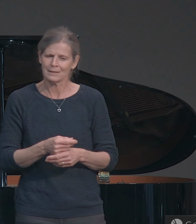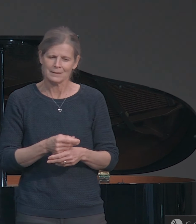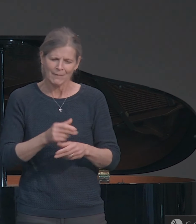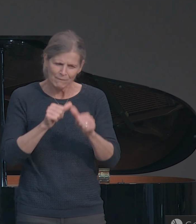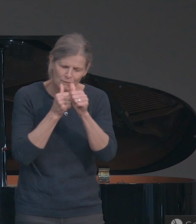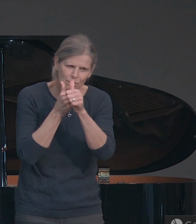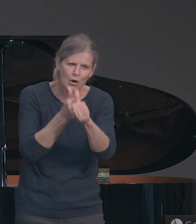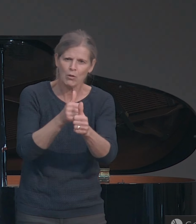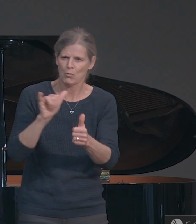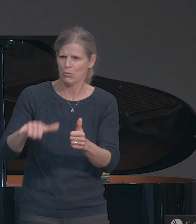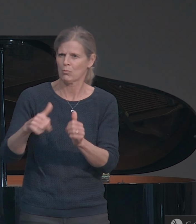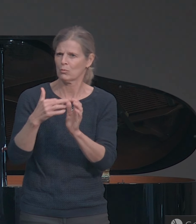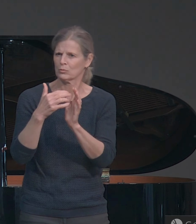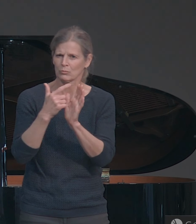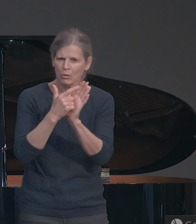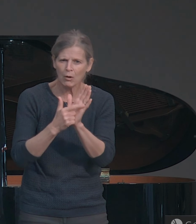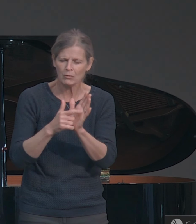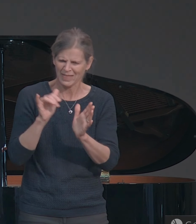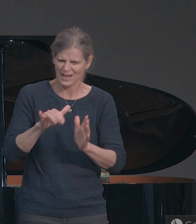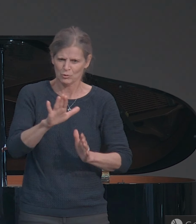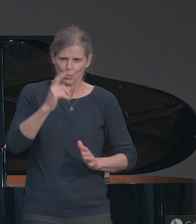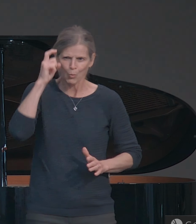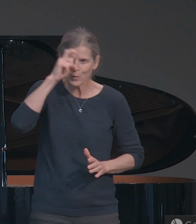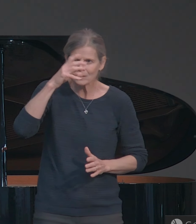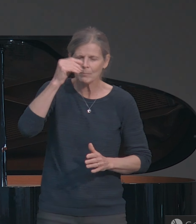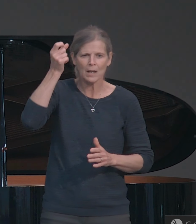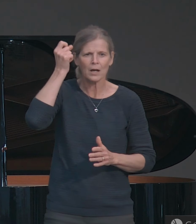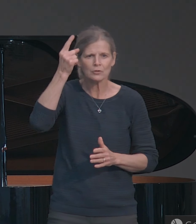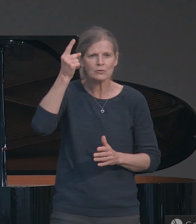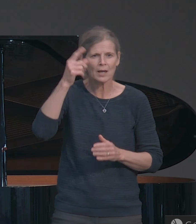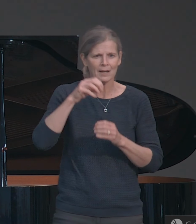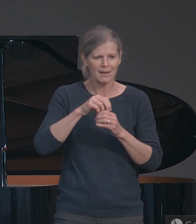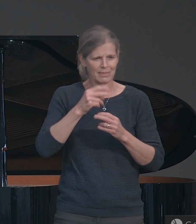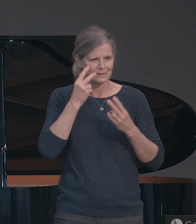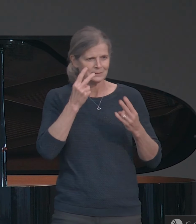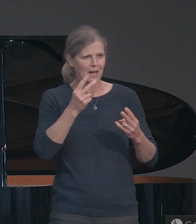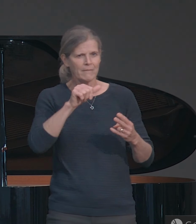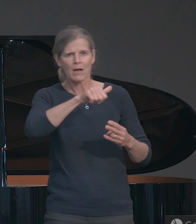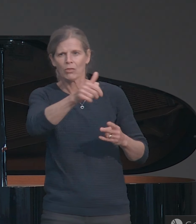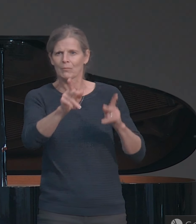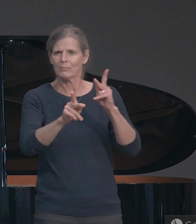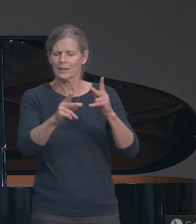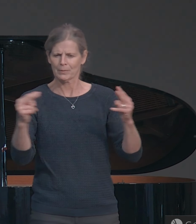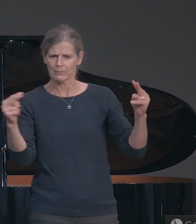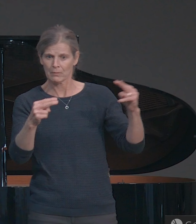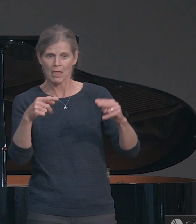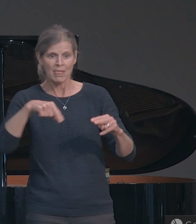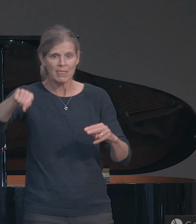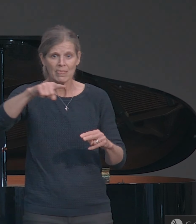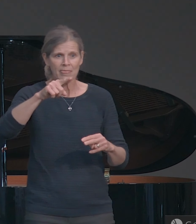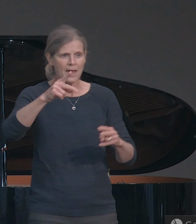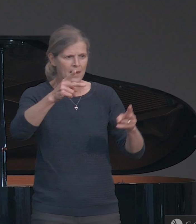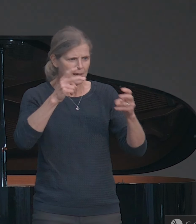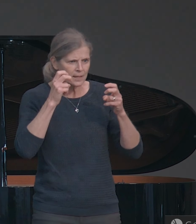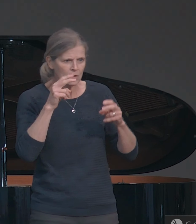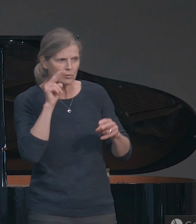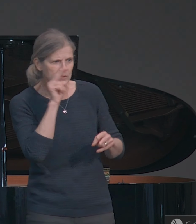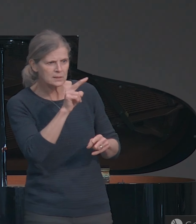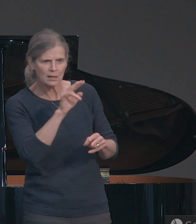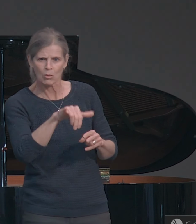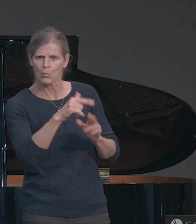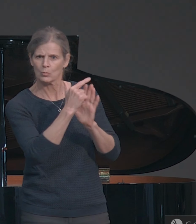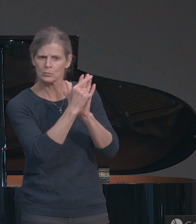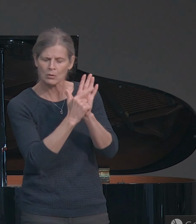them, for that will be your wisdom and your understanding in the sight of the peoples, who when they hear all these statutes will